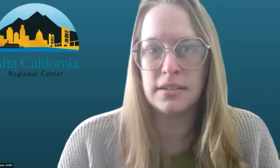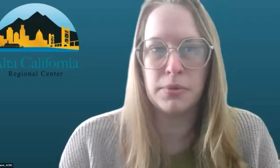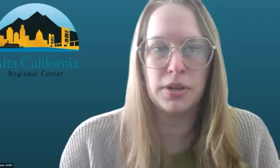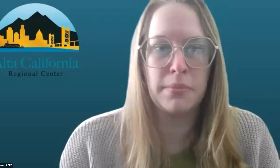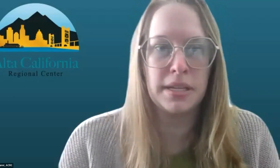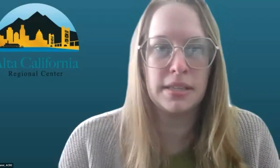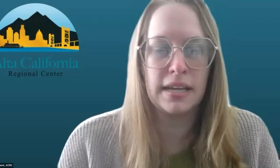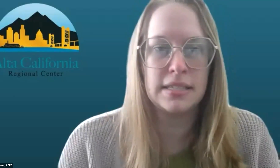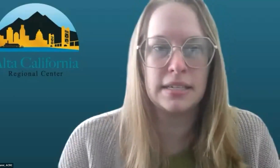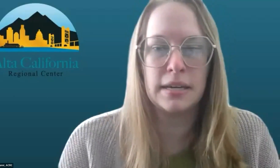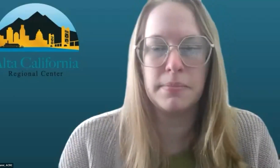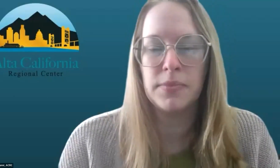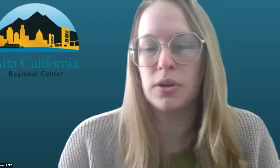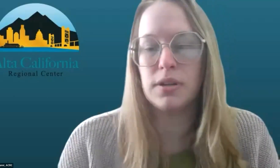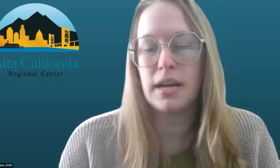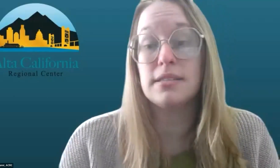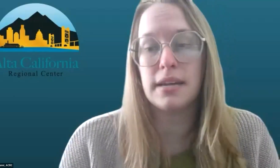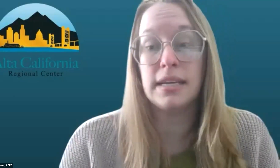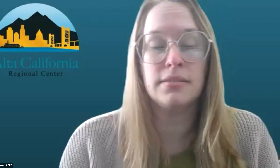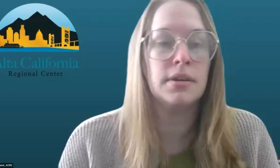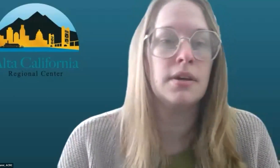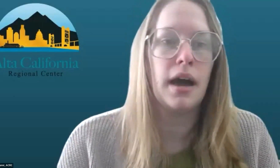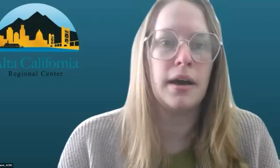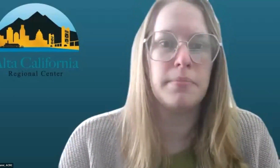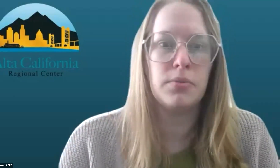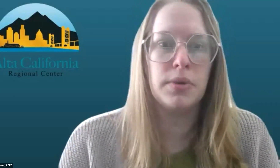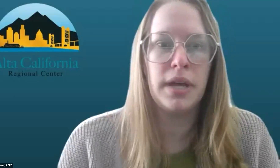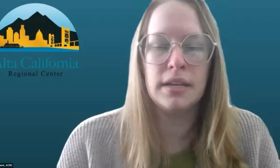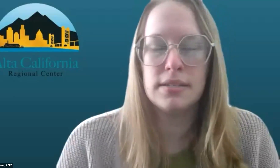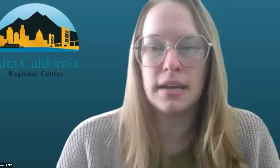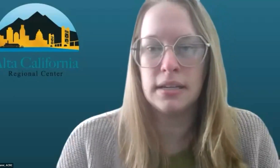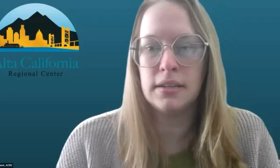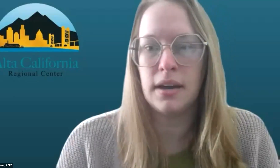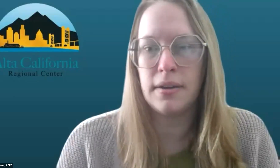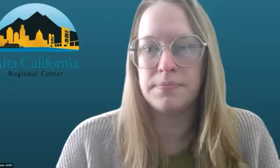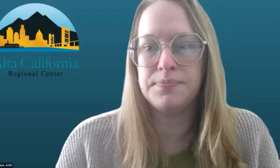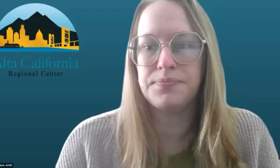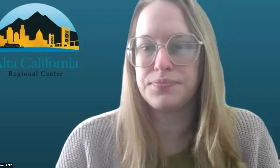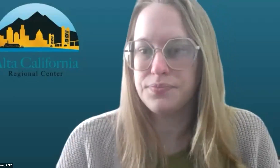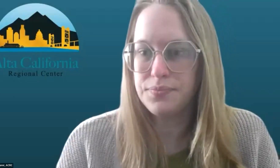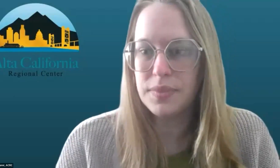a number how many they had signed up or had signed in. But we had a steady